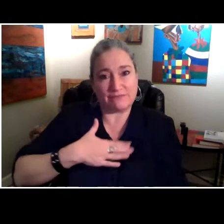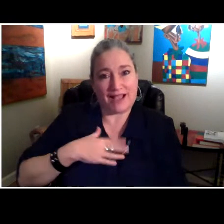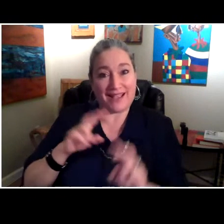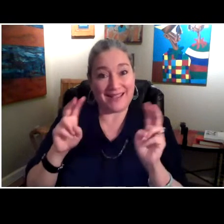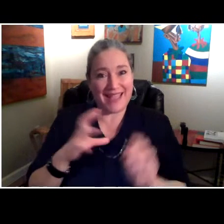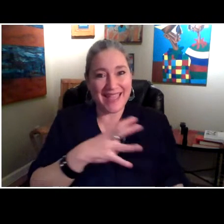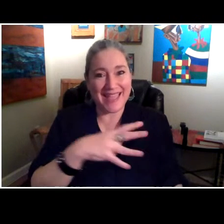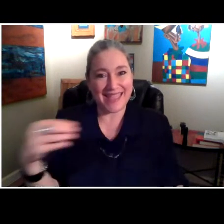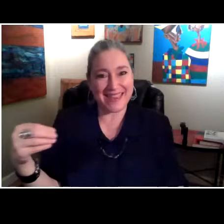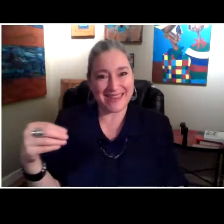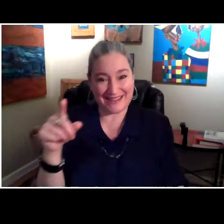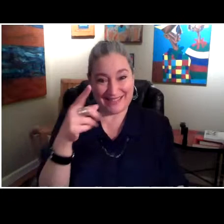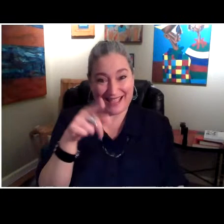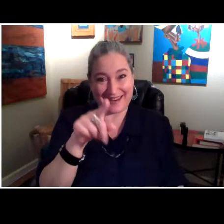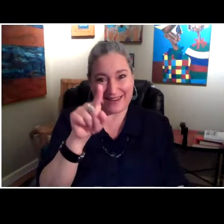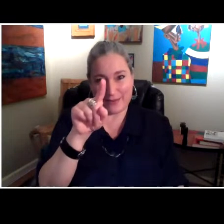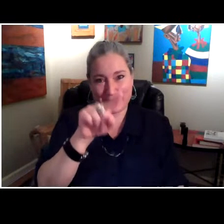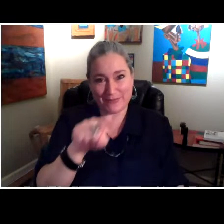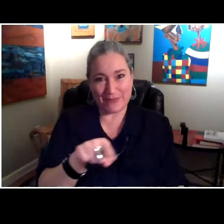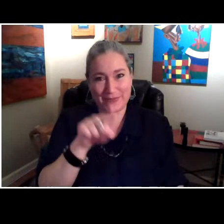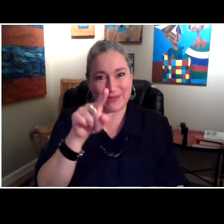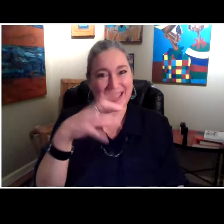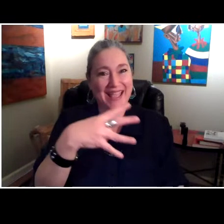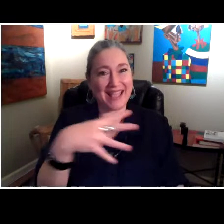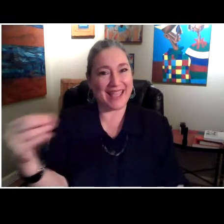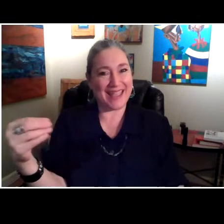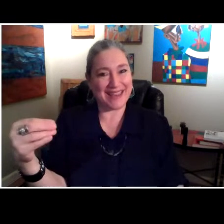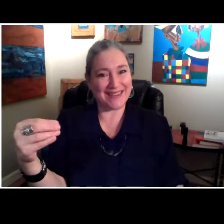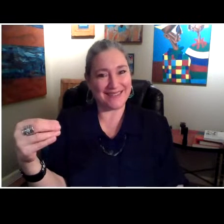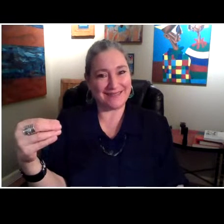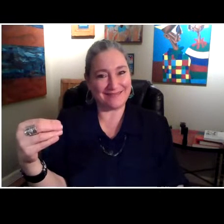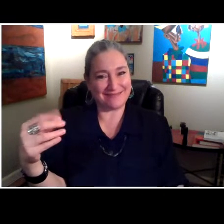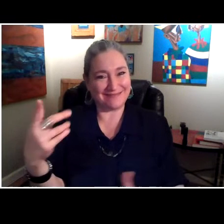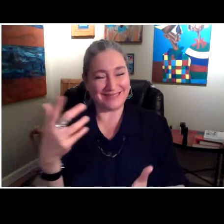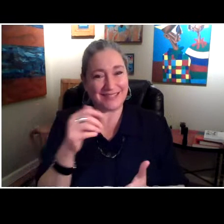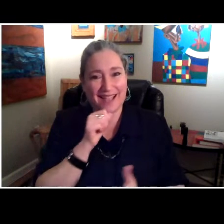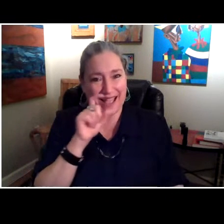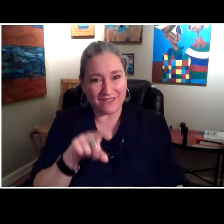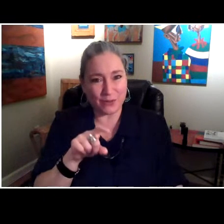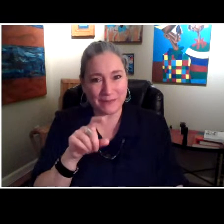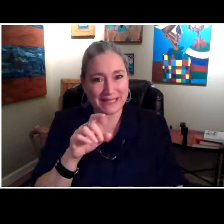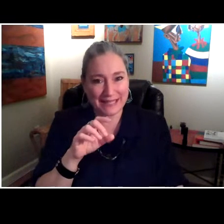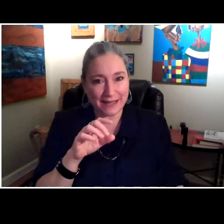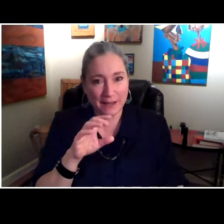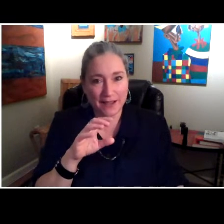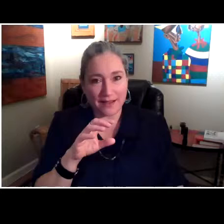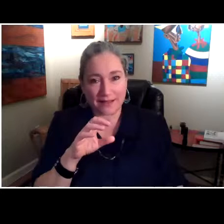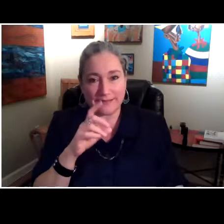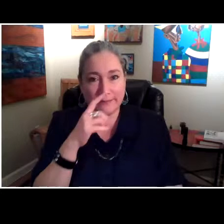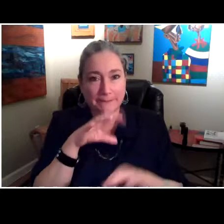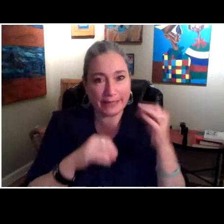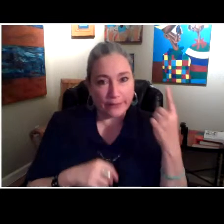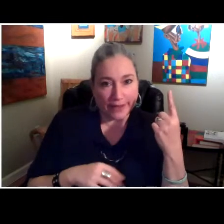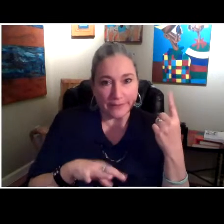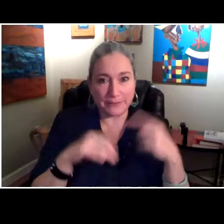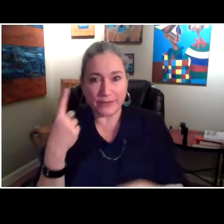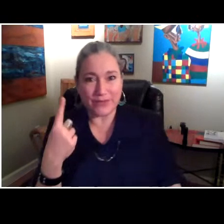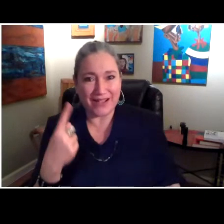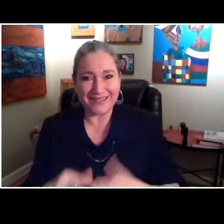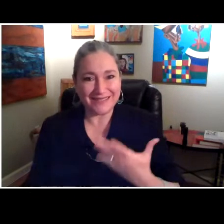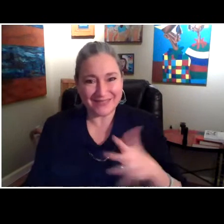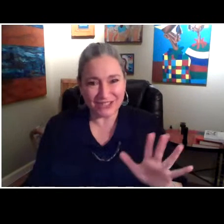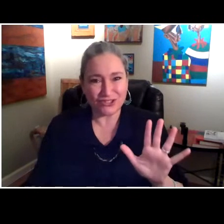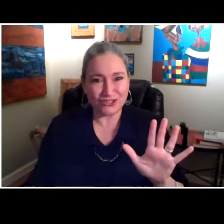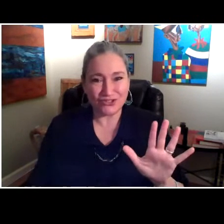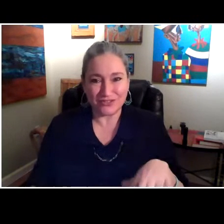one? ASL should be provided too, because it has never hurt anyone. And so in this image here is my